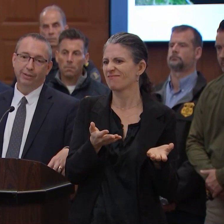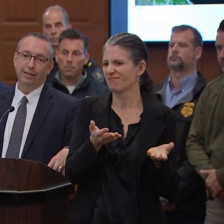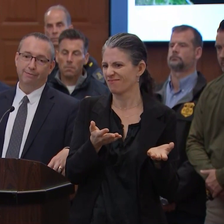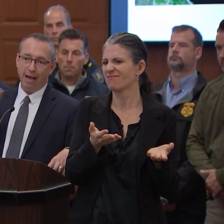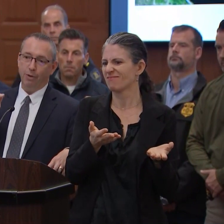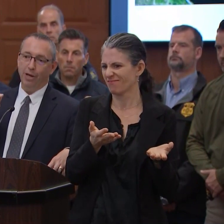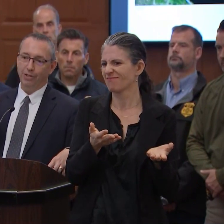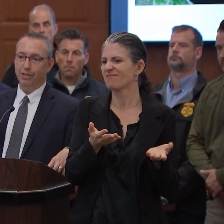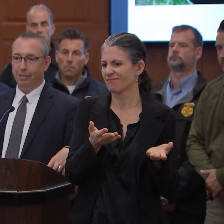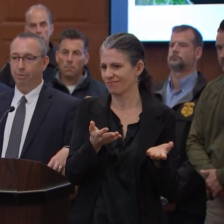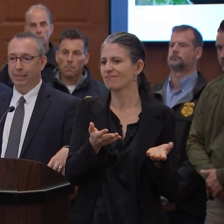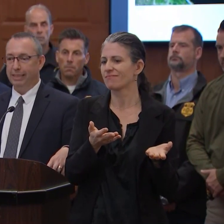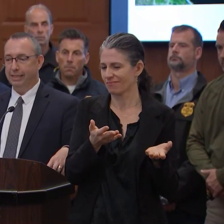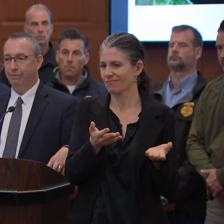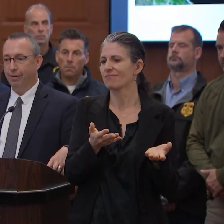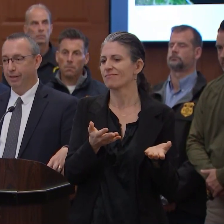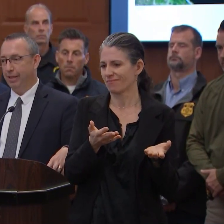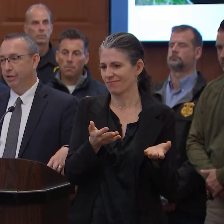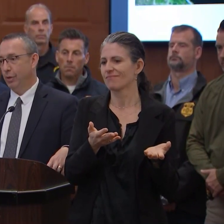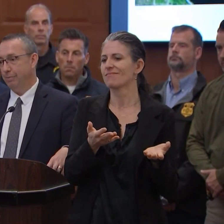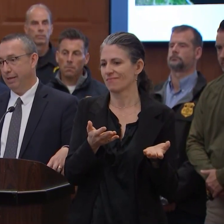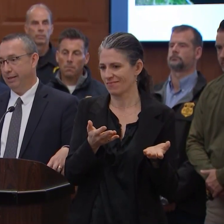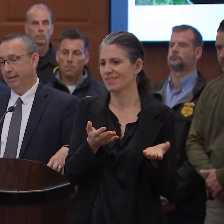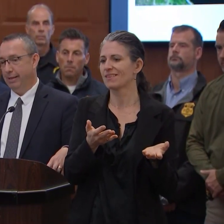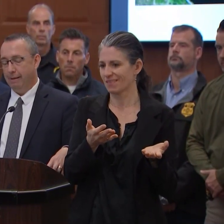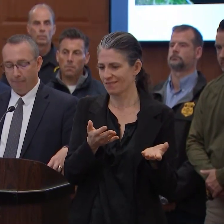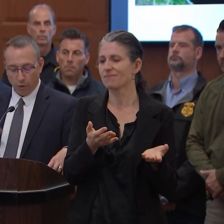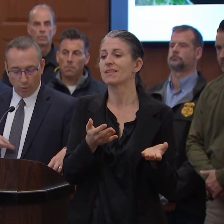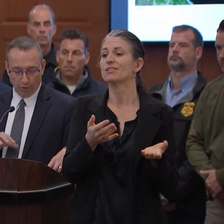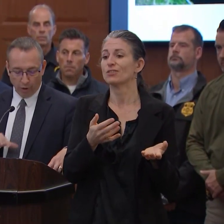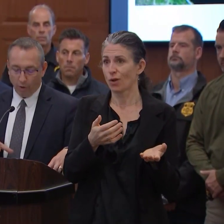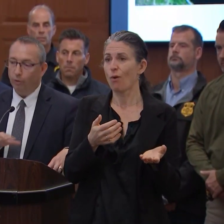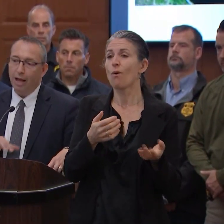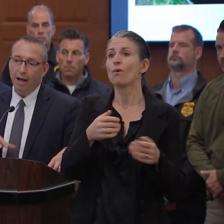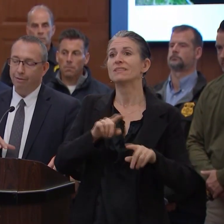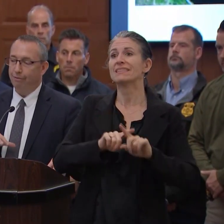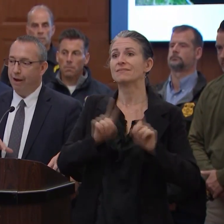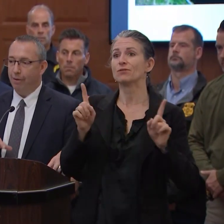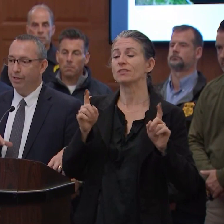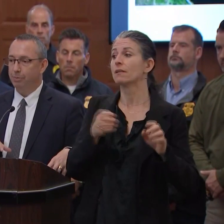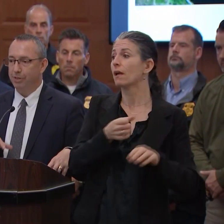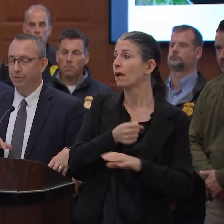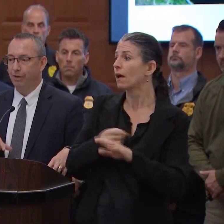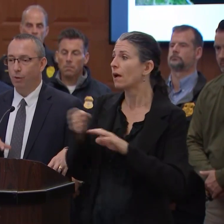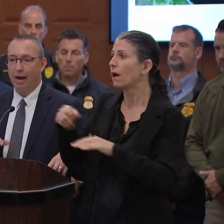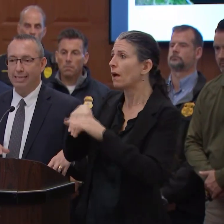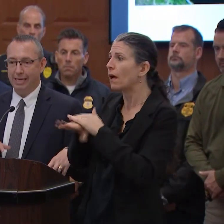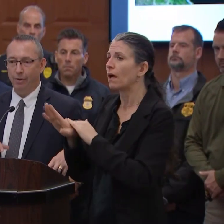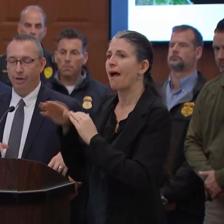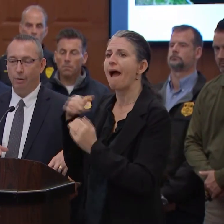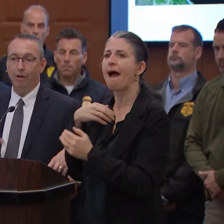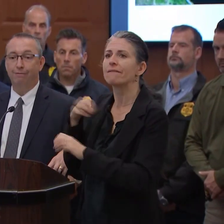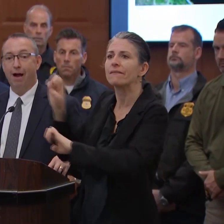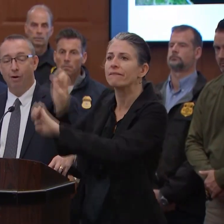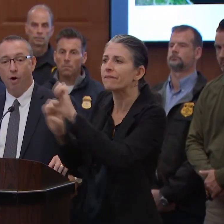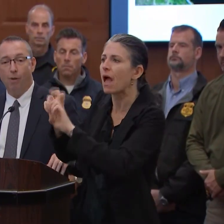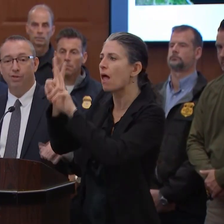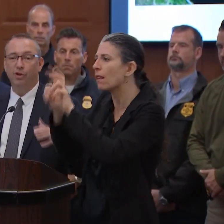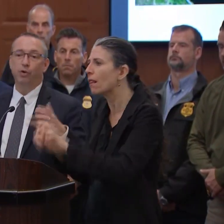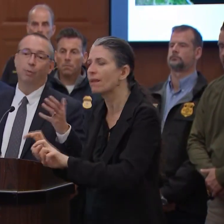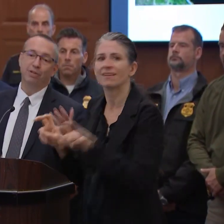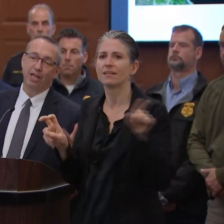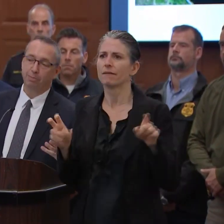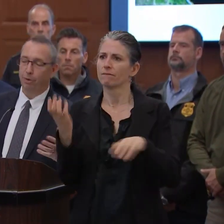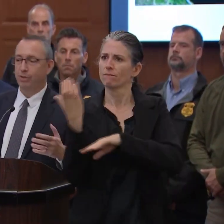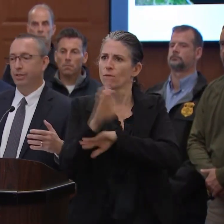evaluation is completely different than treatment. So there are a lot of very specific criteria around firearms,